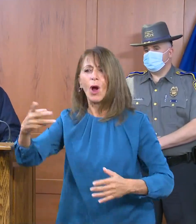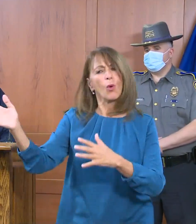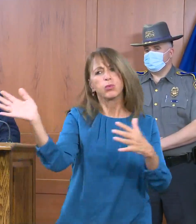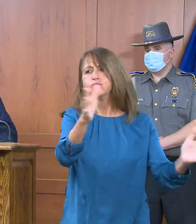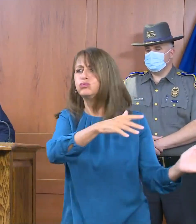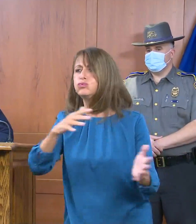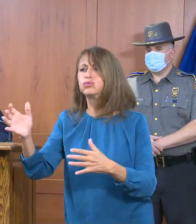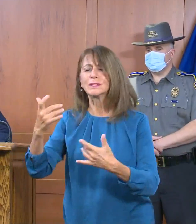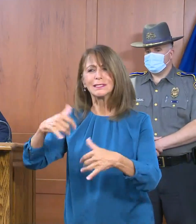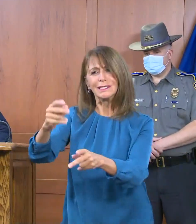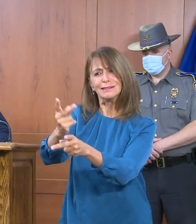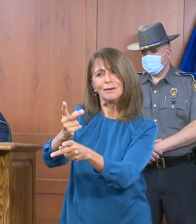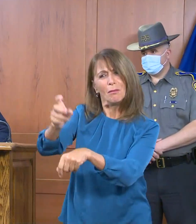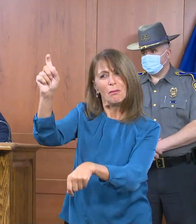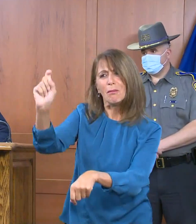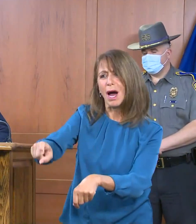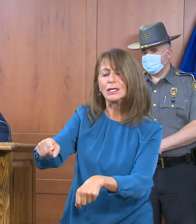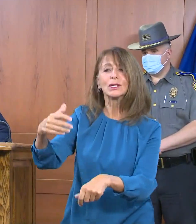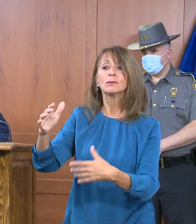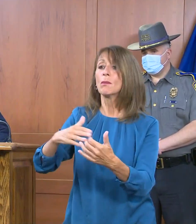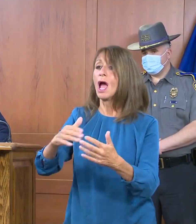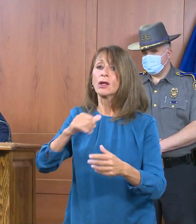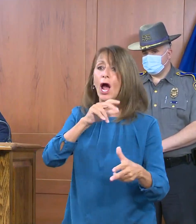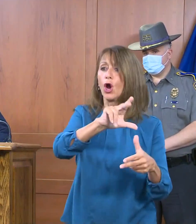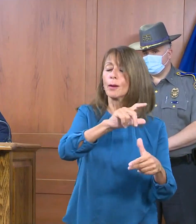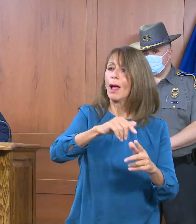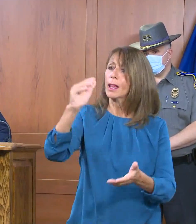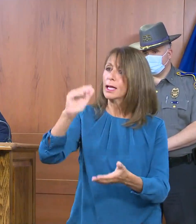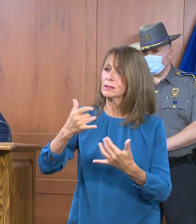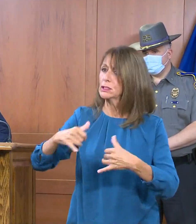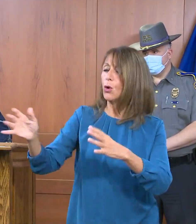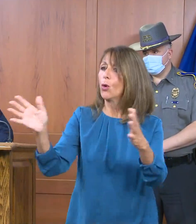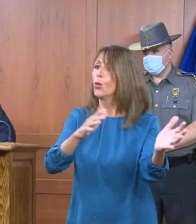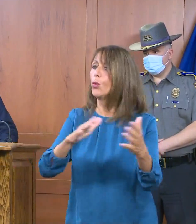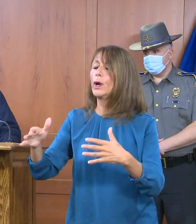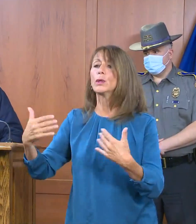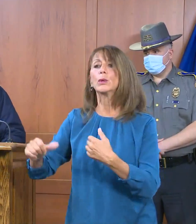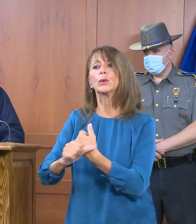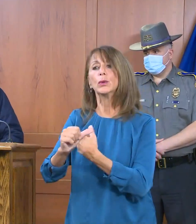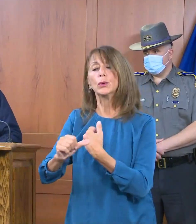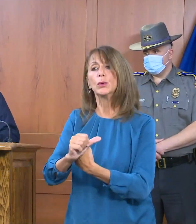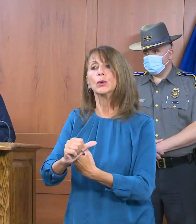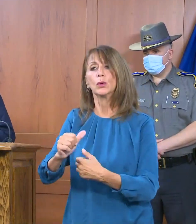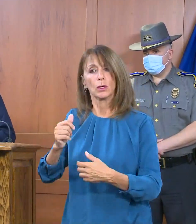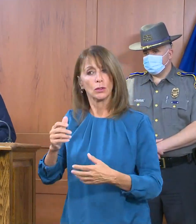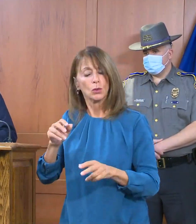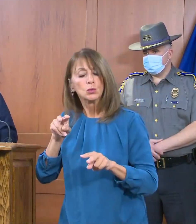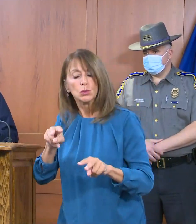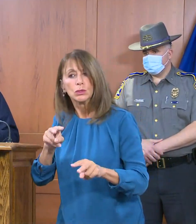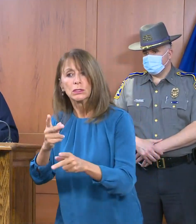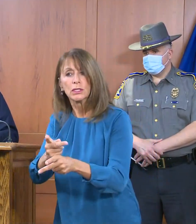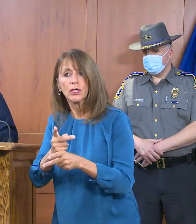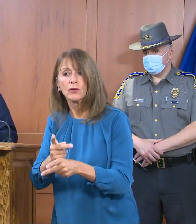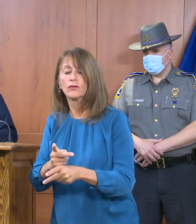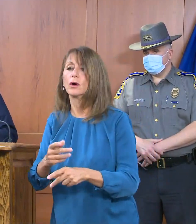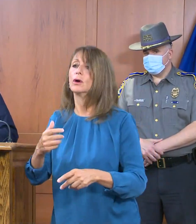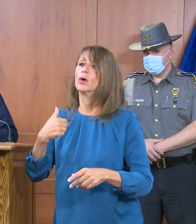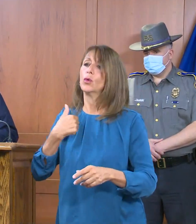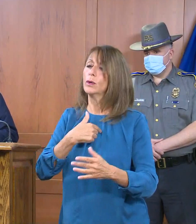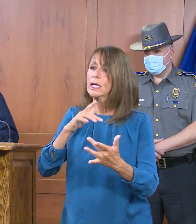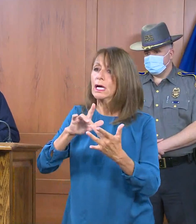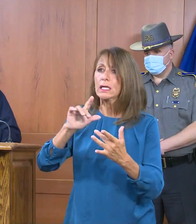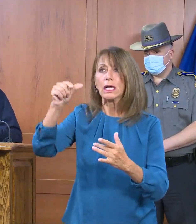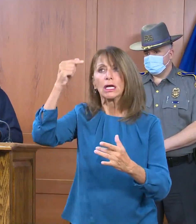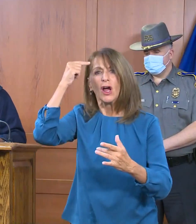why we're watching the power outage situation so carefully. You know, with that, I got to say we've been in close contact with FEMA, have been